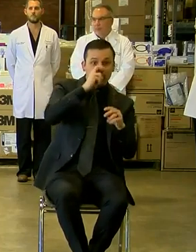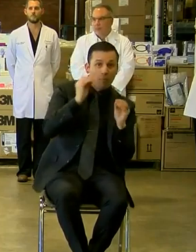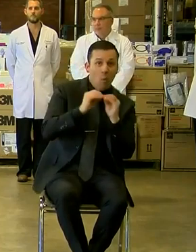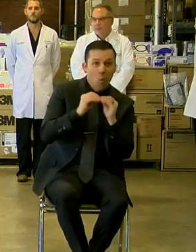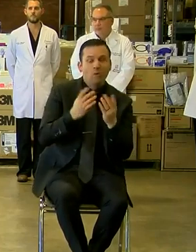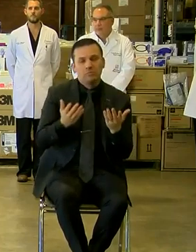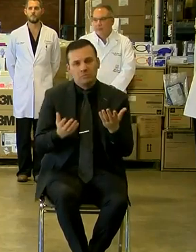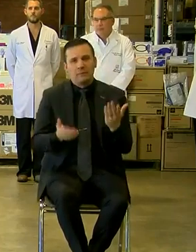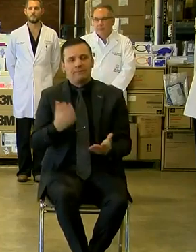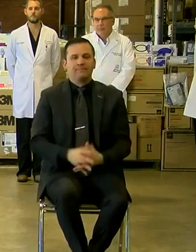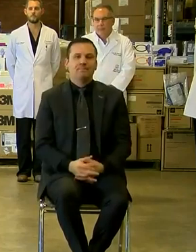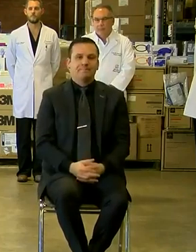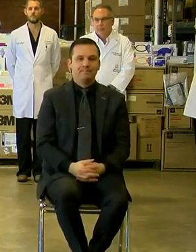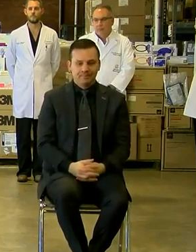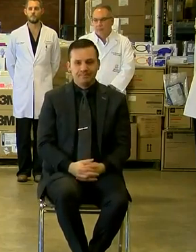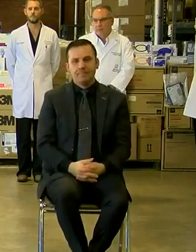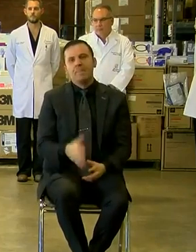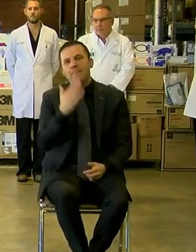Thank you.